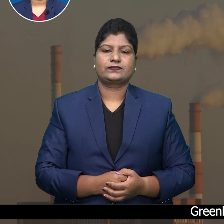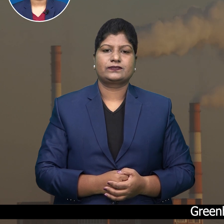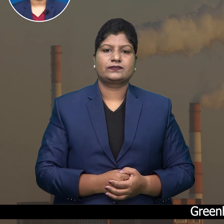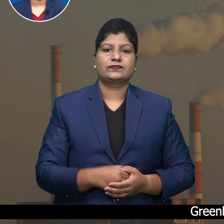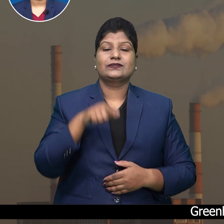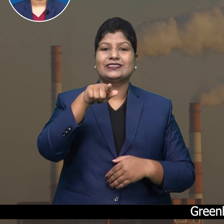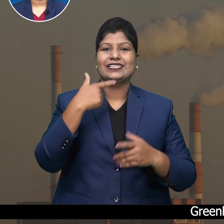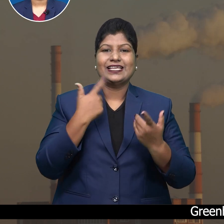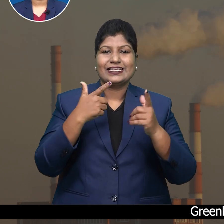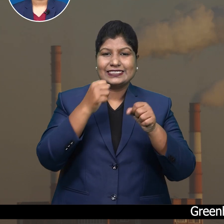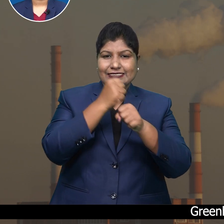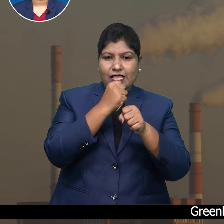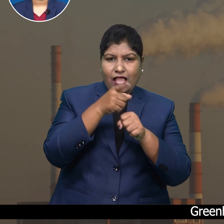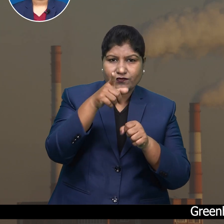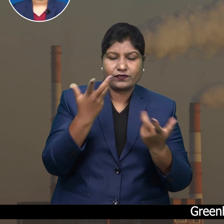greenhouse effect,